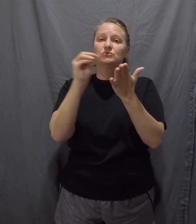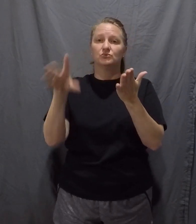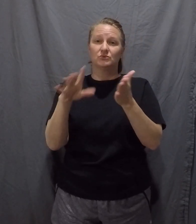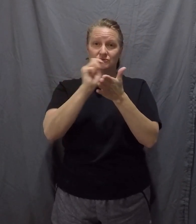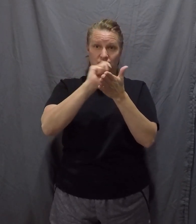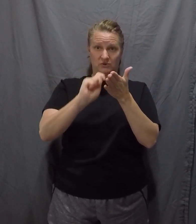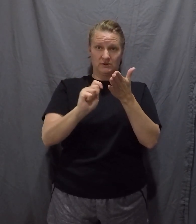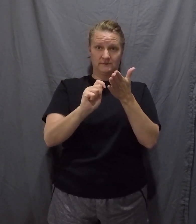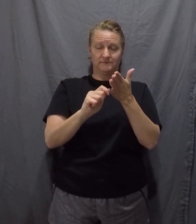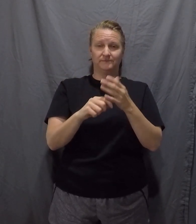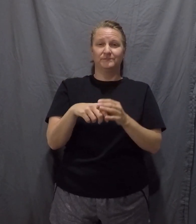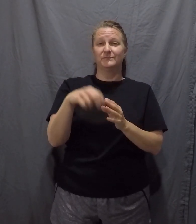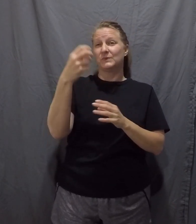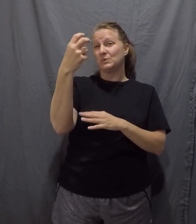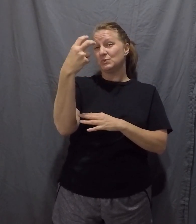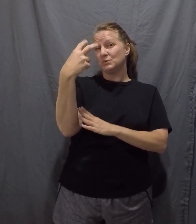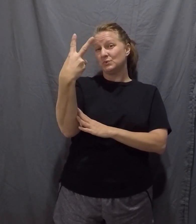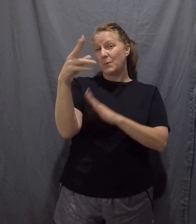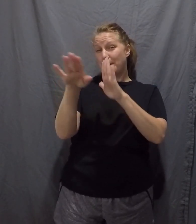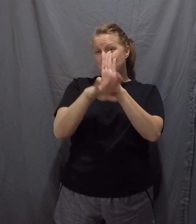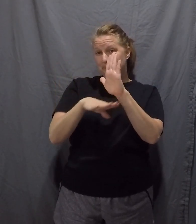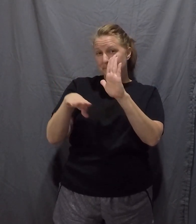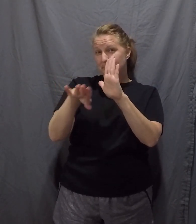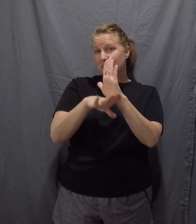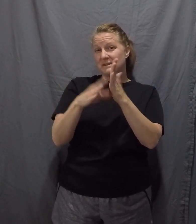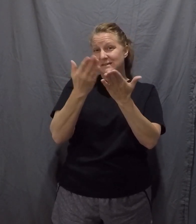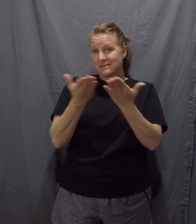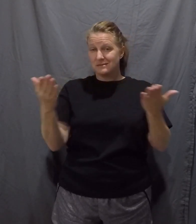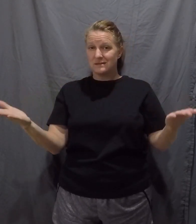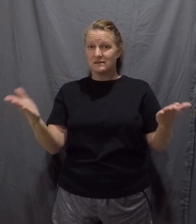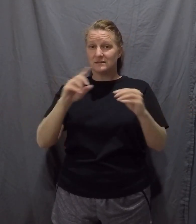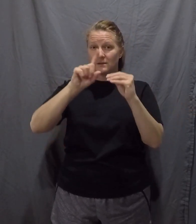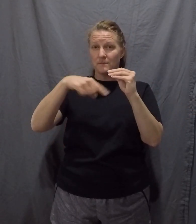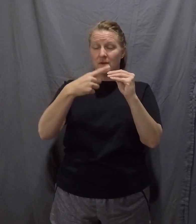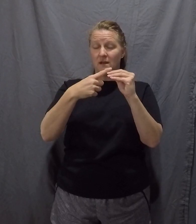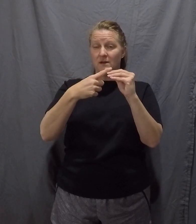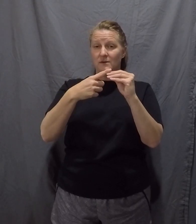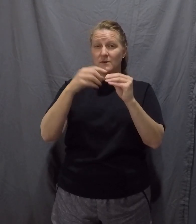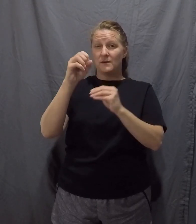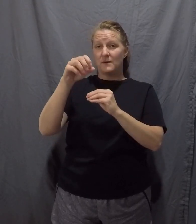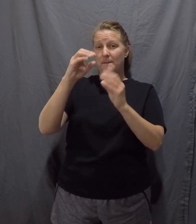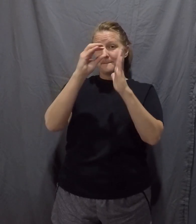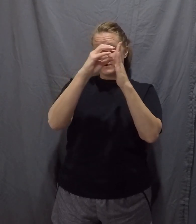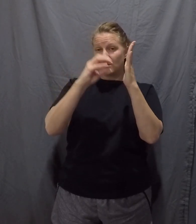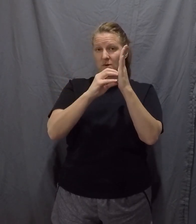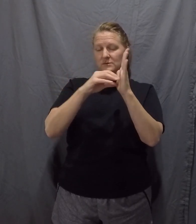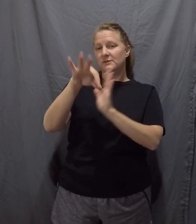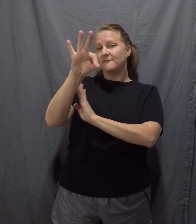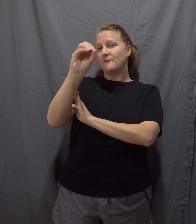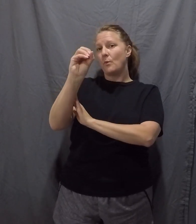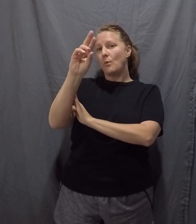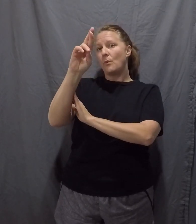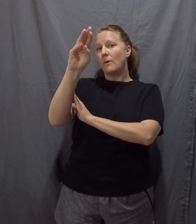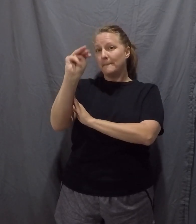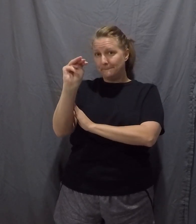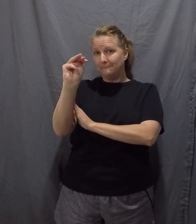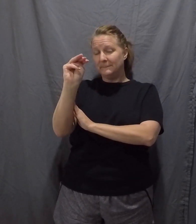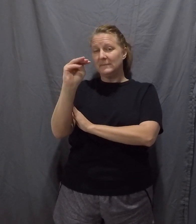2 basic things about a paragraph are the form and the content. The form is the most important. The form